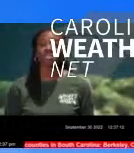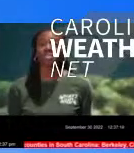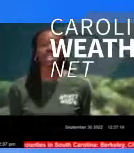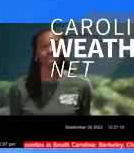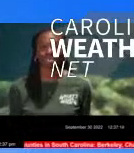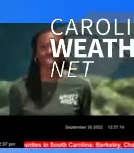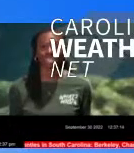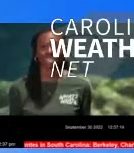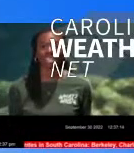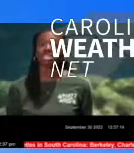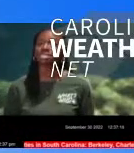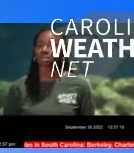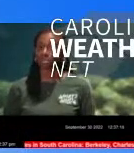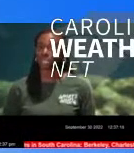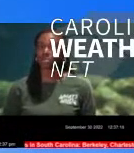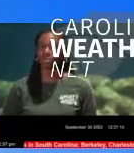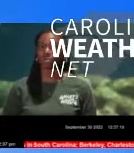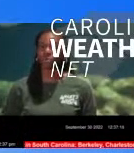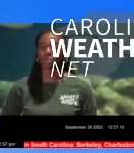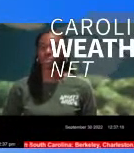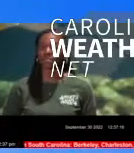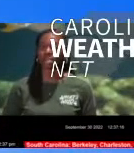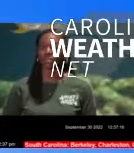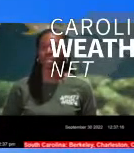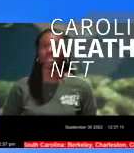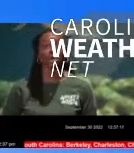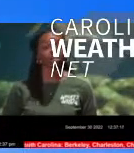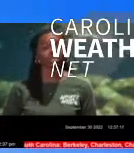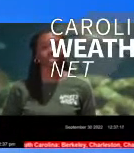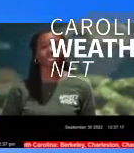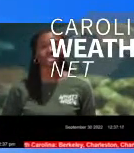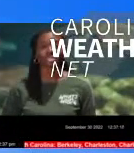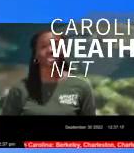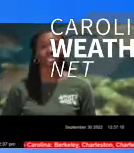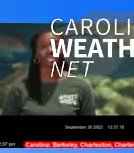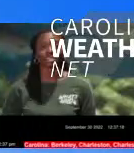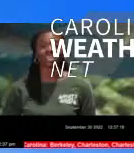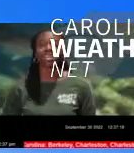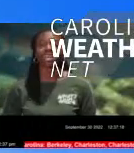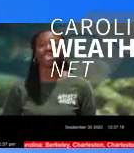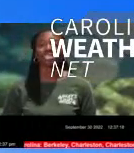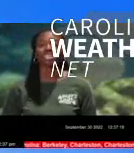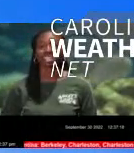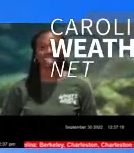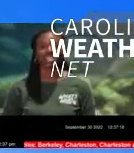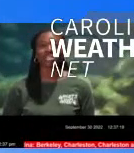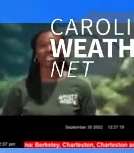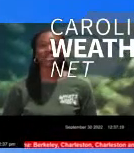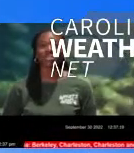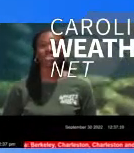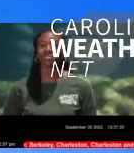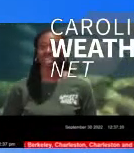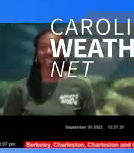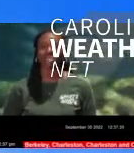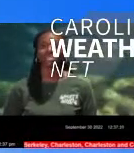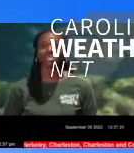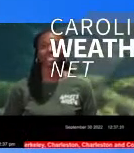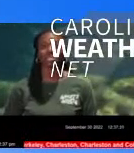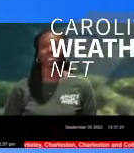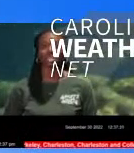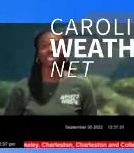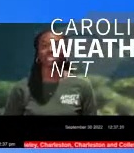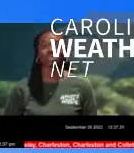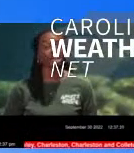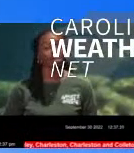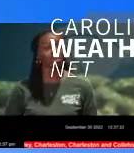right now, and it sounds war zone-ish out there. I mean, I'll tell you, it's really, really,